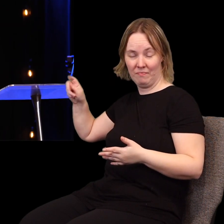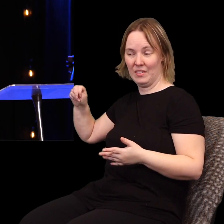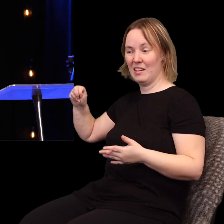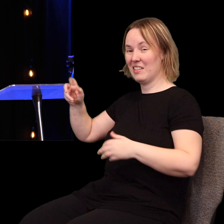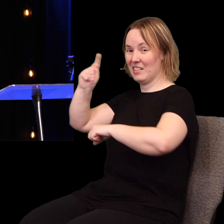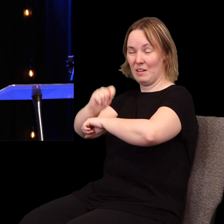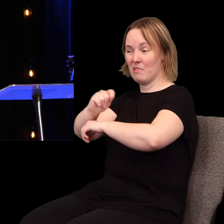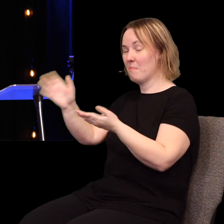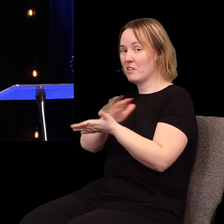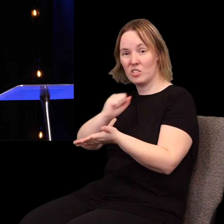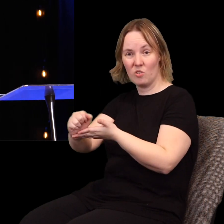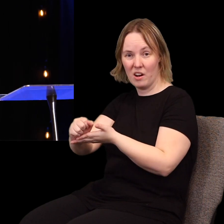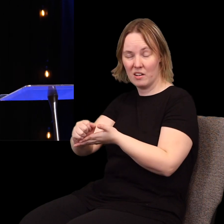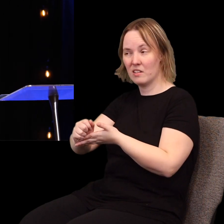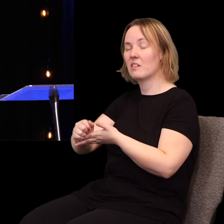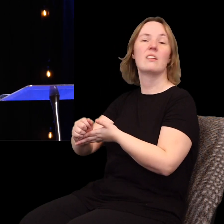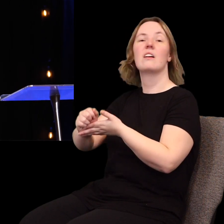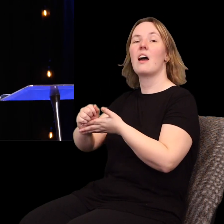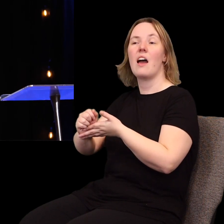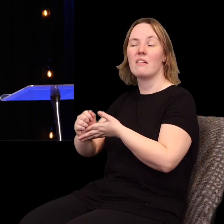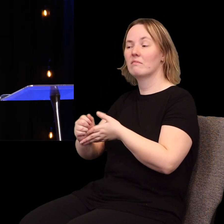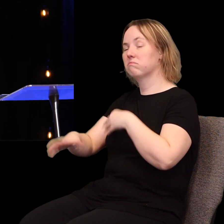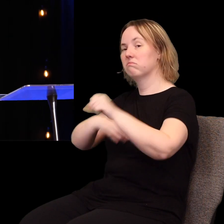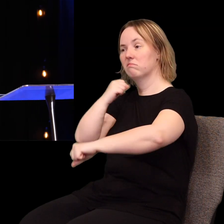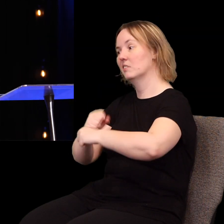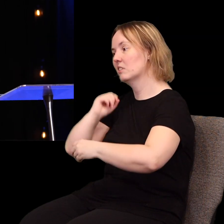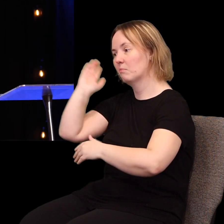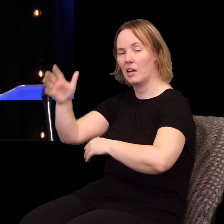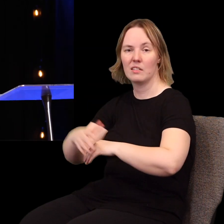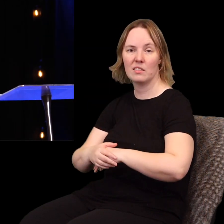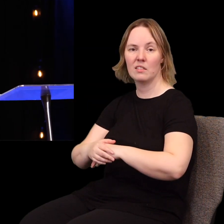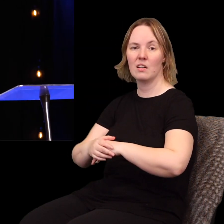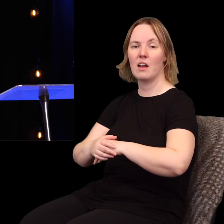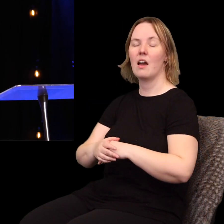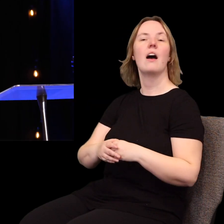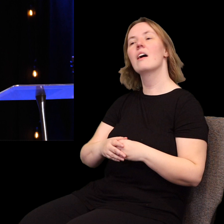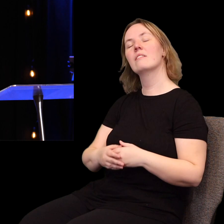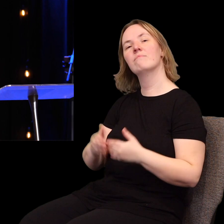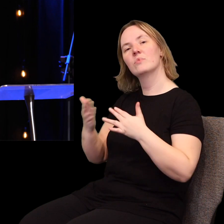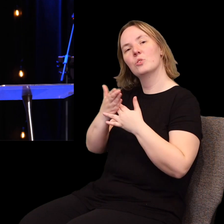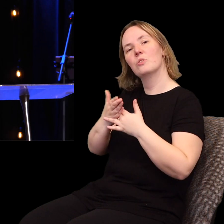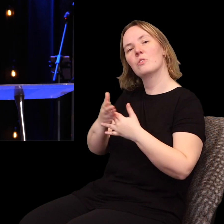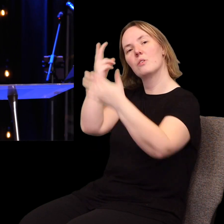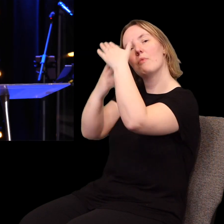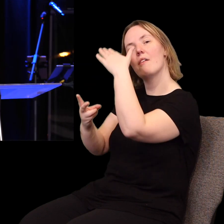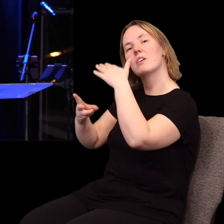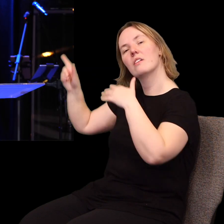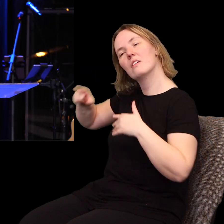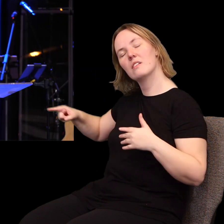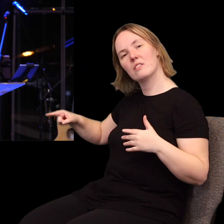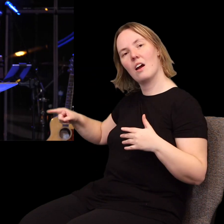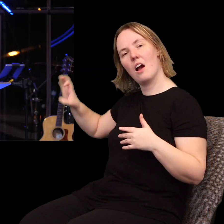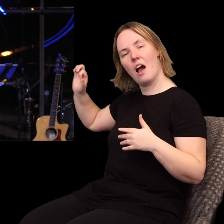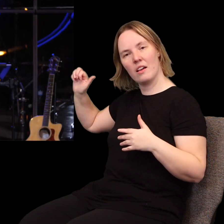leveled. And so 70 years had passed, according to the prophet Jeremiah, and God raised up this man, Zerubbabel, and through the prophet Zechariah, he spoke